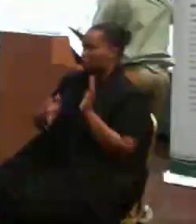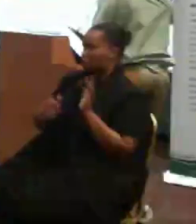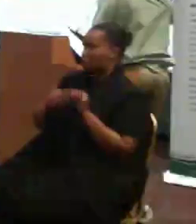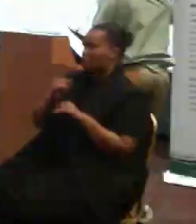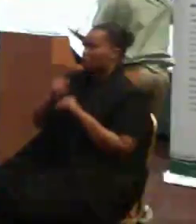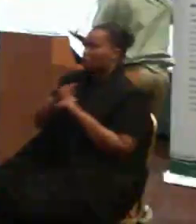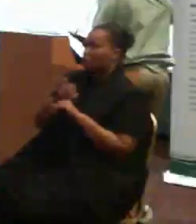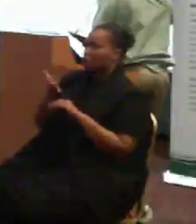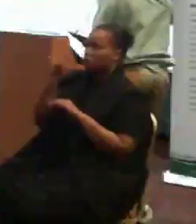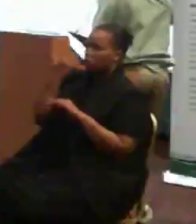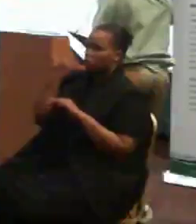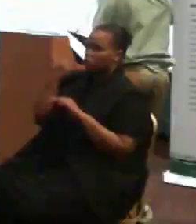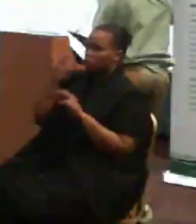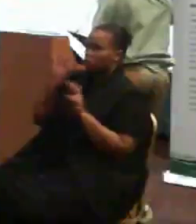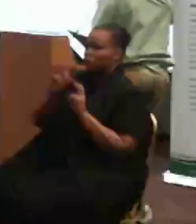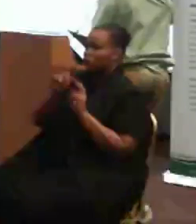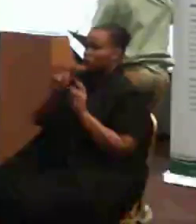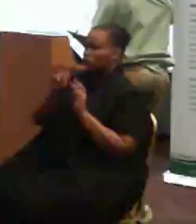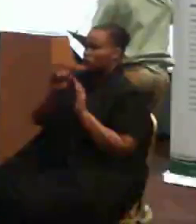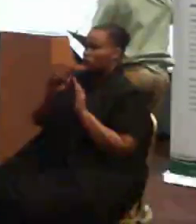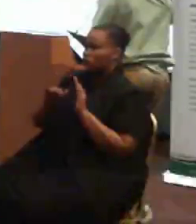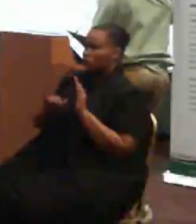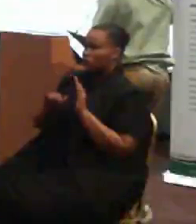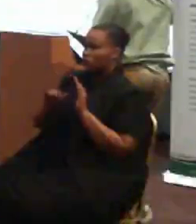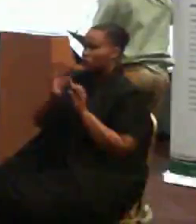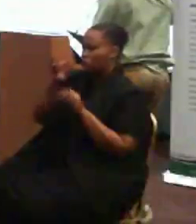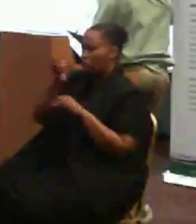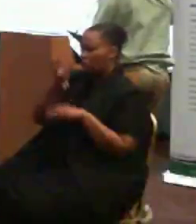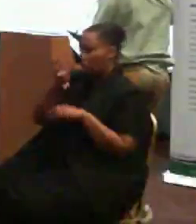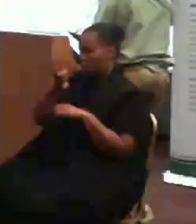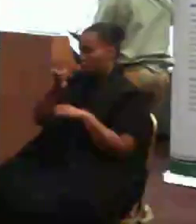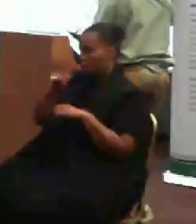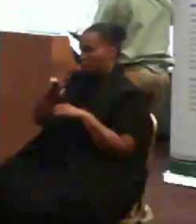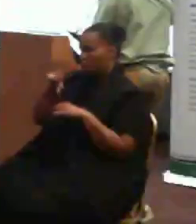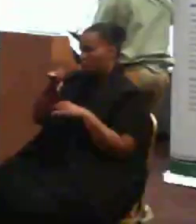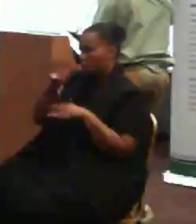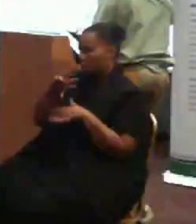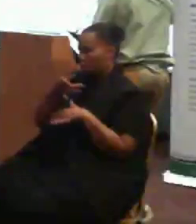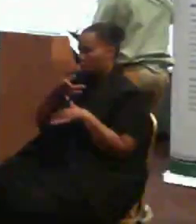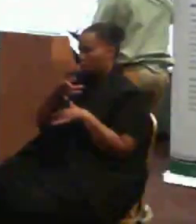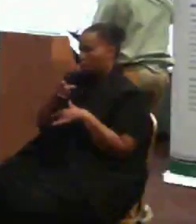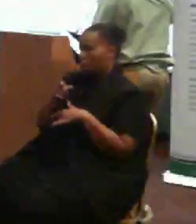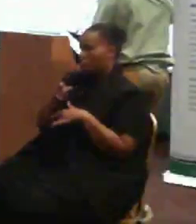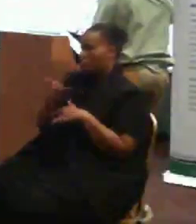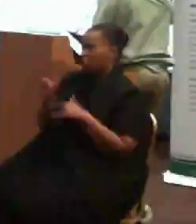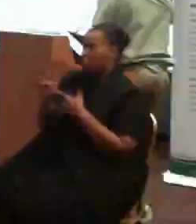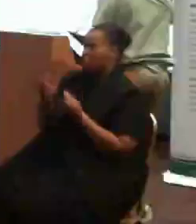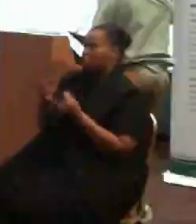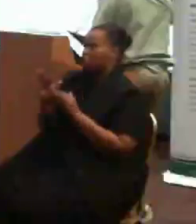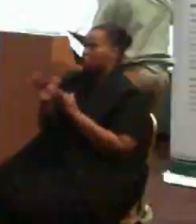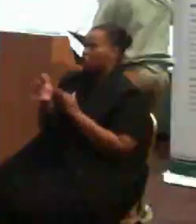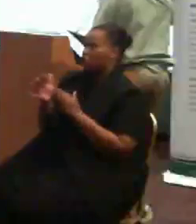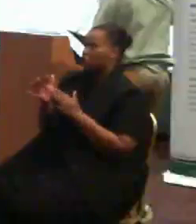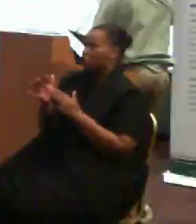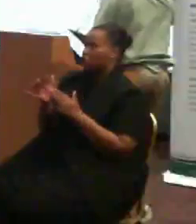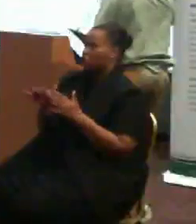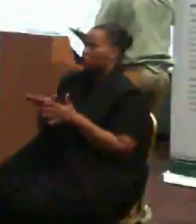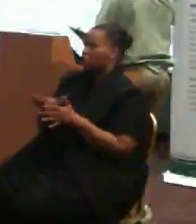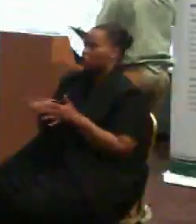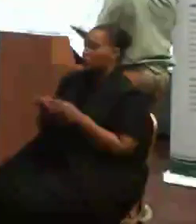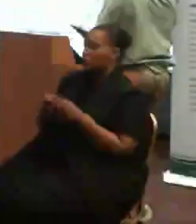previous years? If you can share those details, and what will they do, and give different scenarios. If the increase